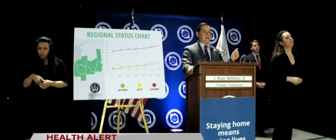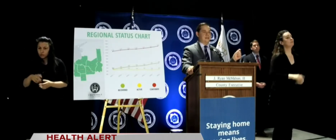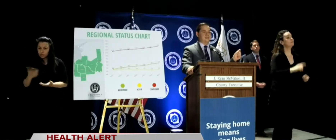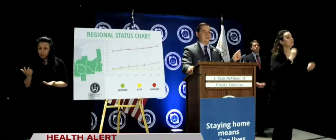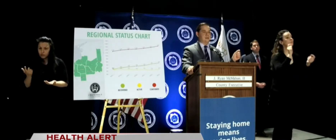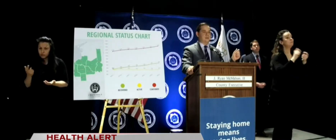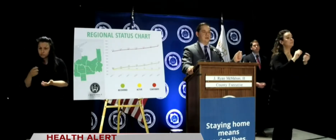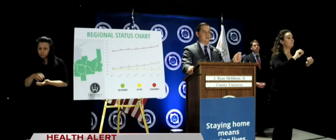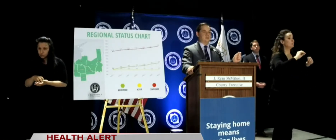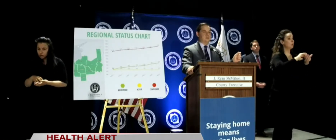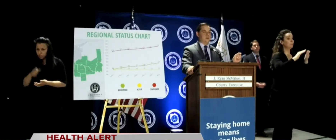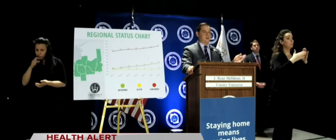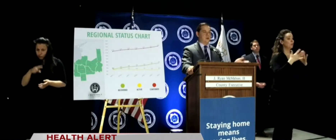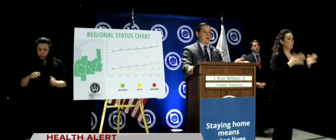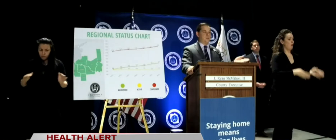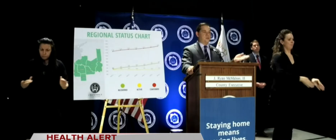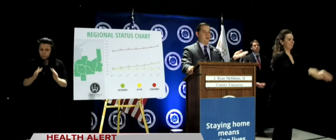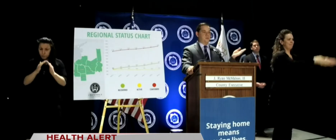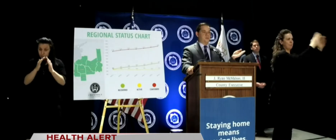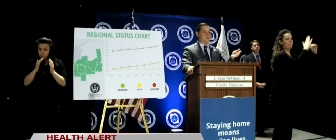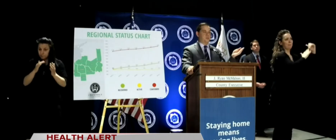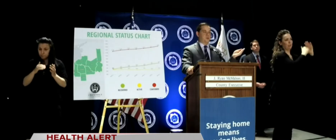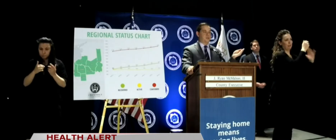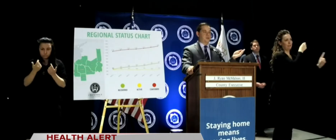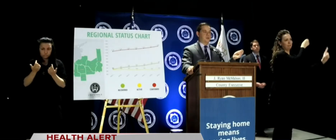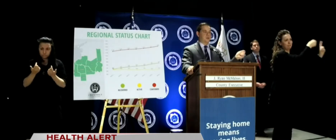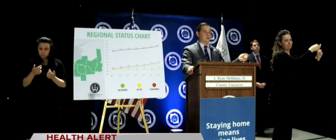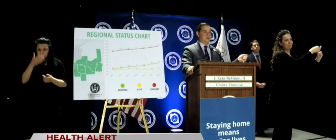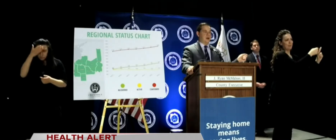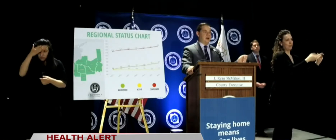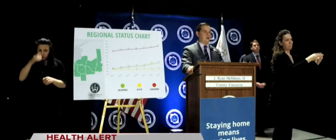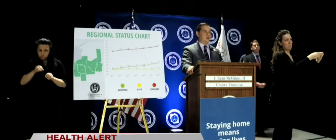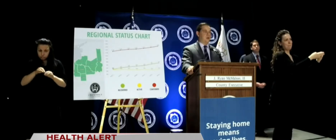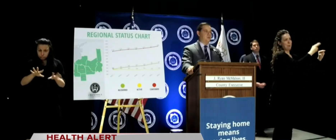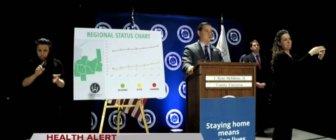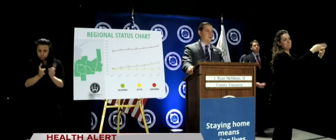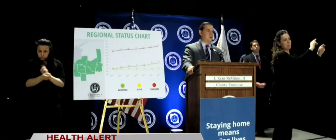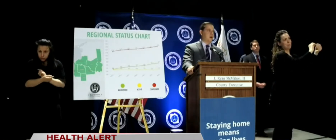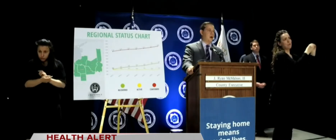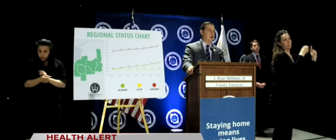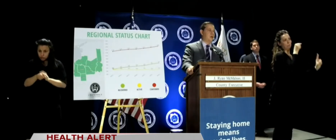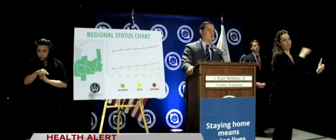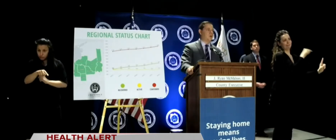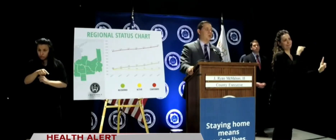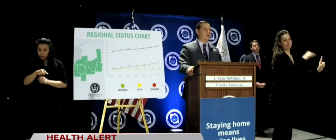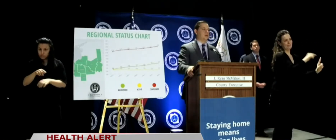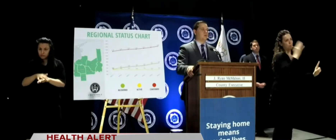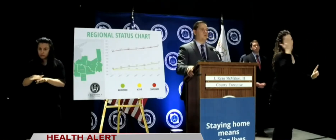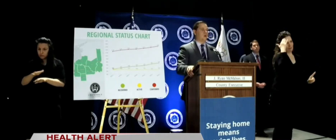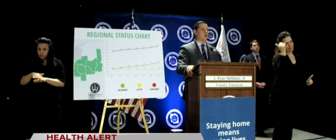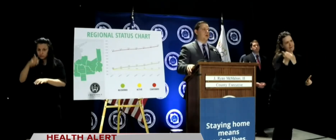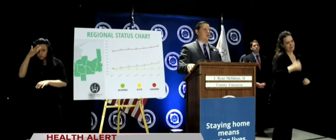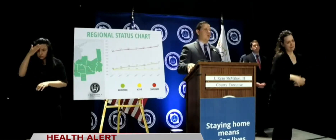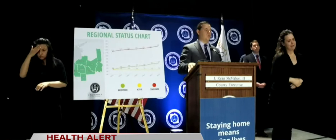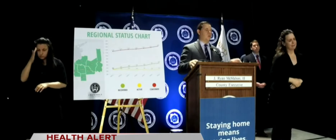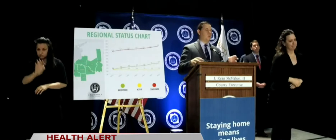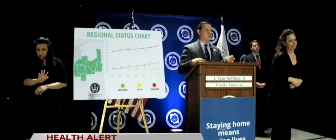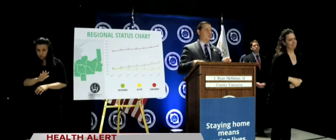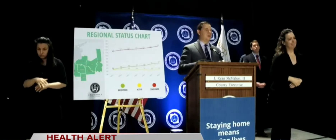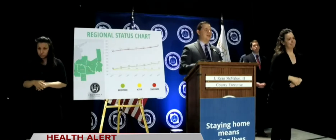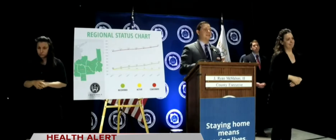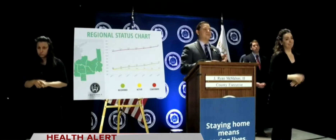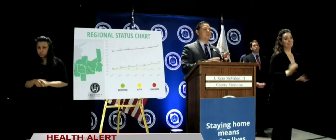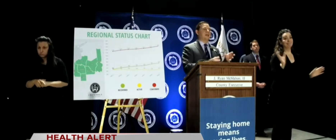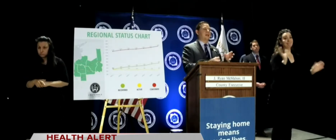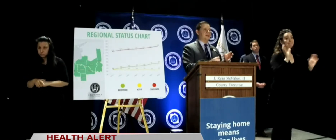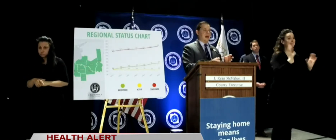high density of cases, their numbers are going to be disproportionately higher than others. What are we looking for? We